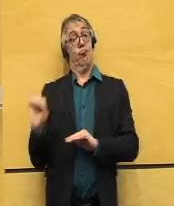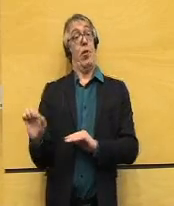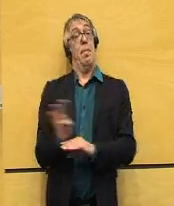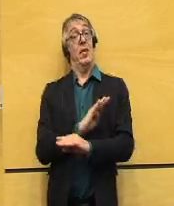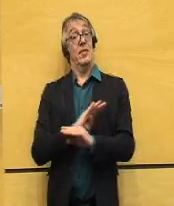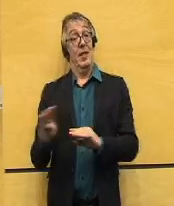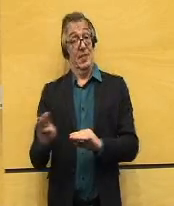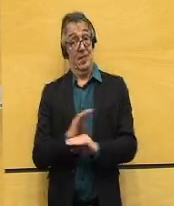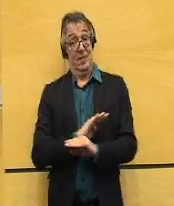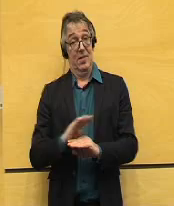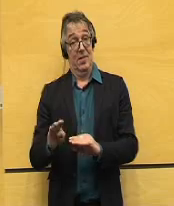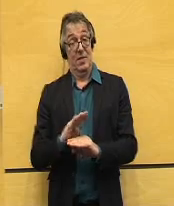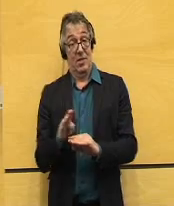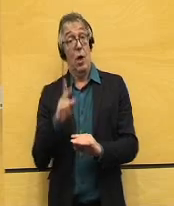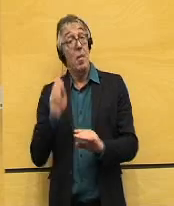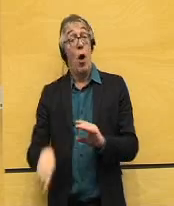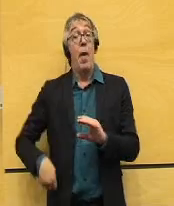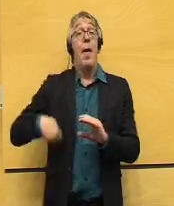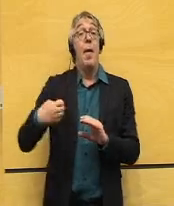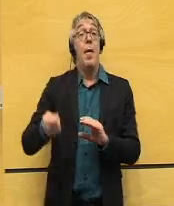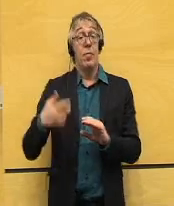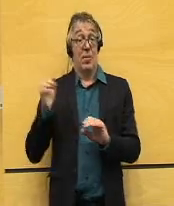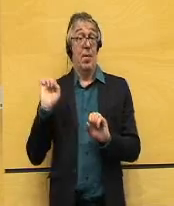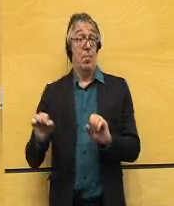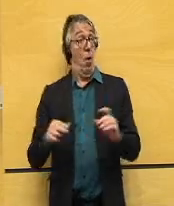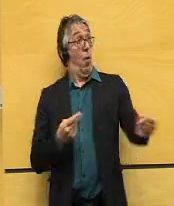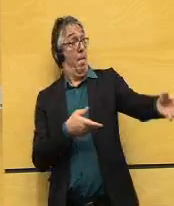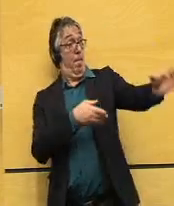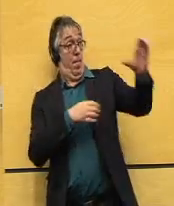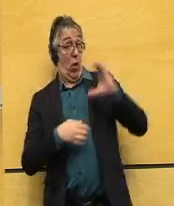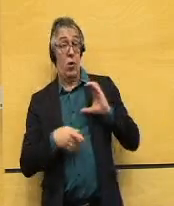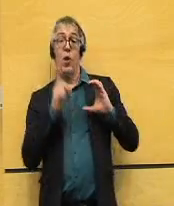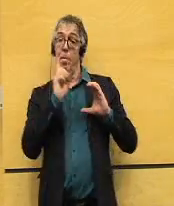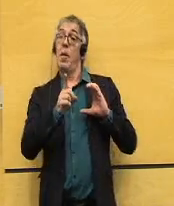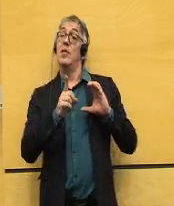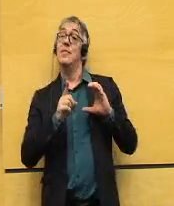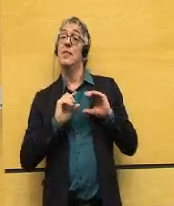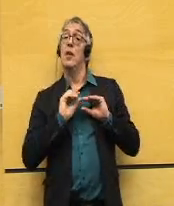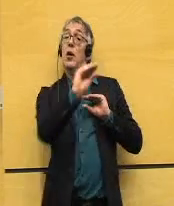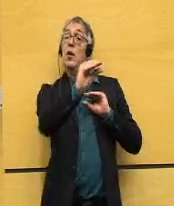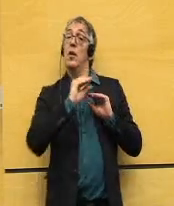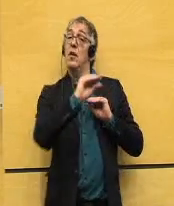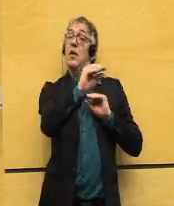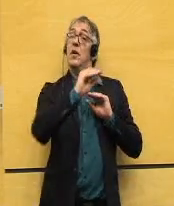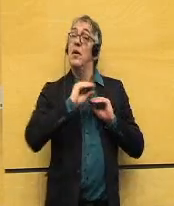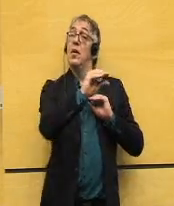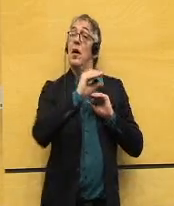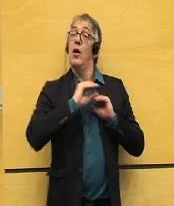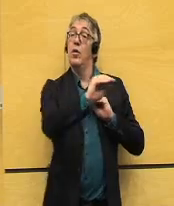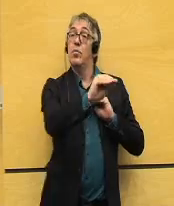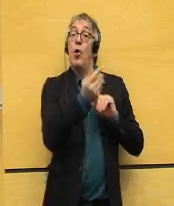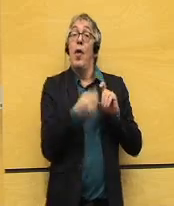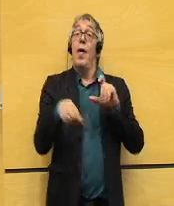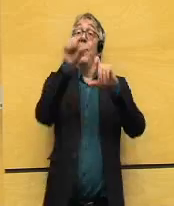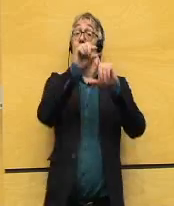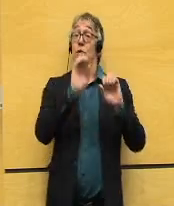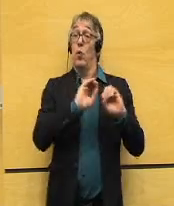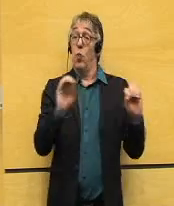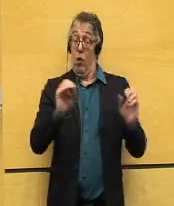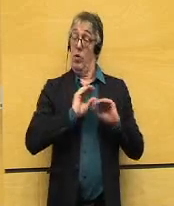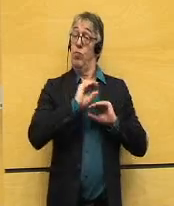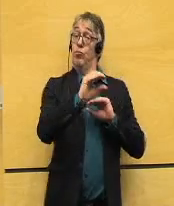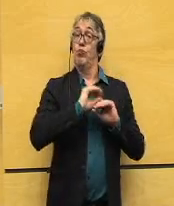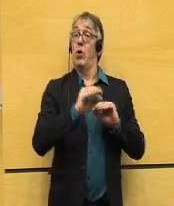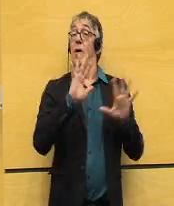they can pay back within 10 years. And they also have access to the Women's Rural Development Fund,